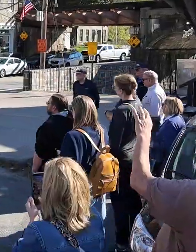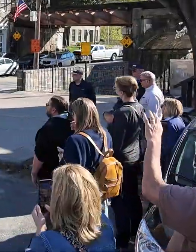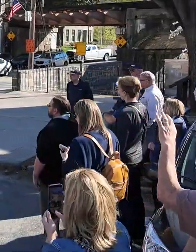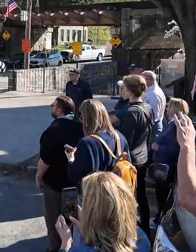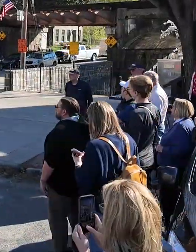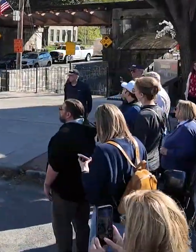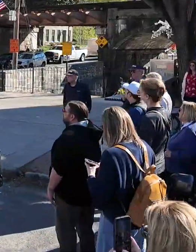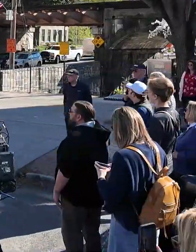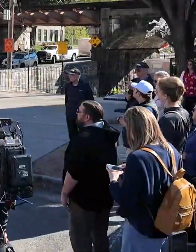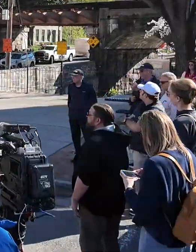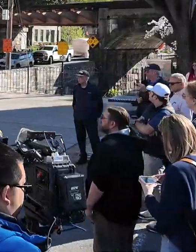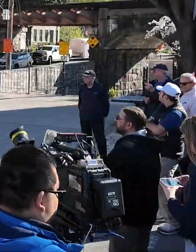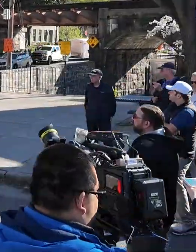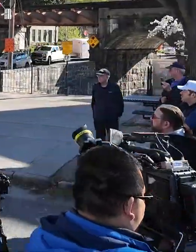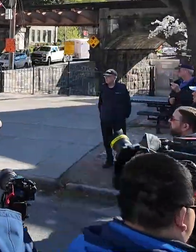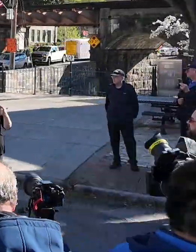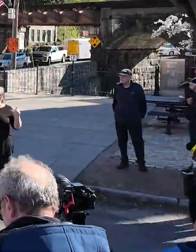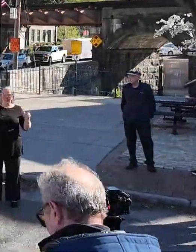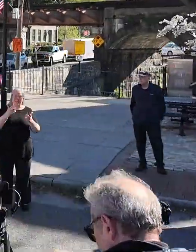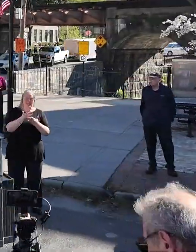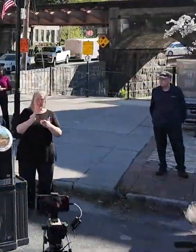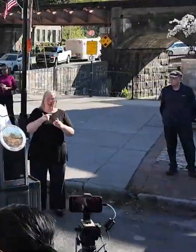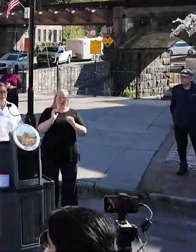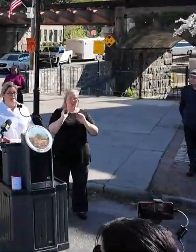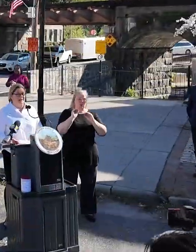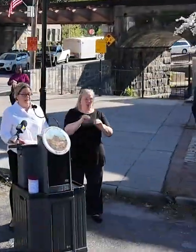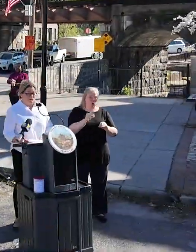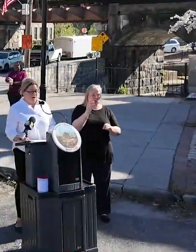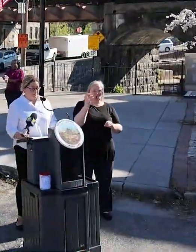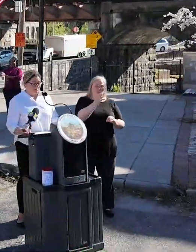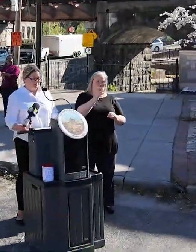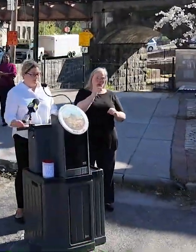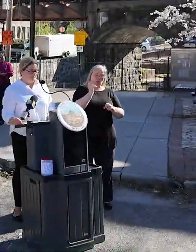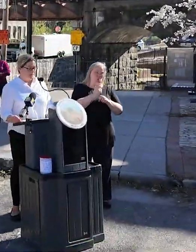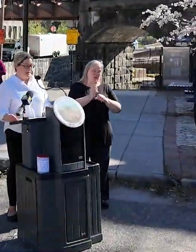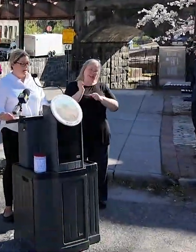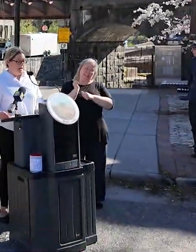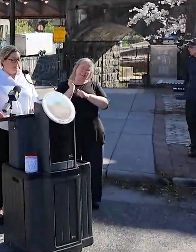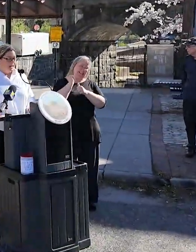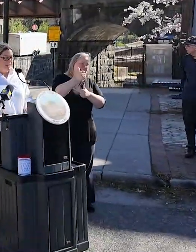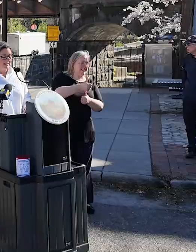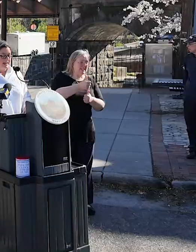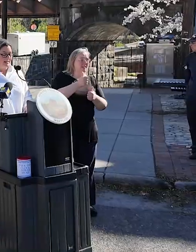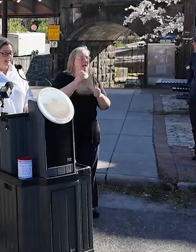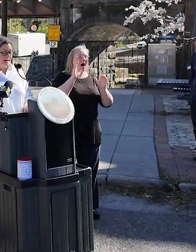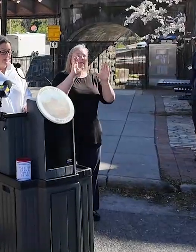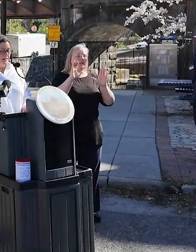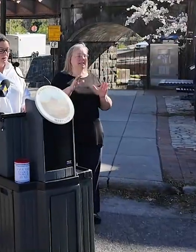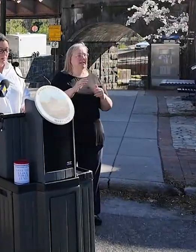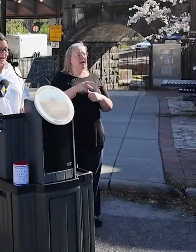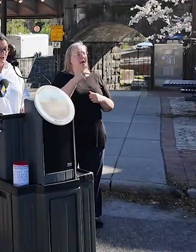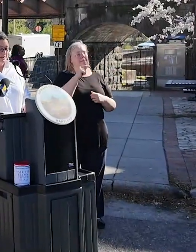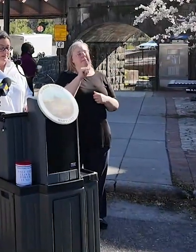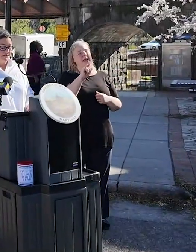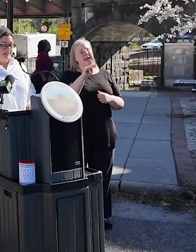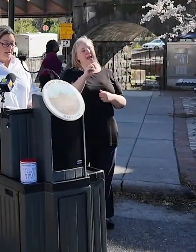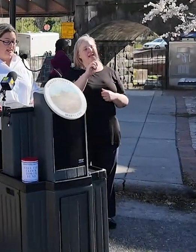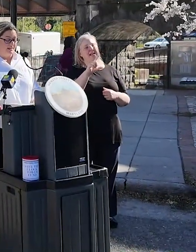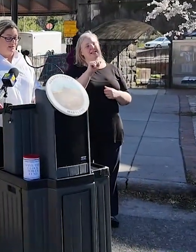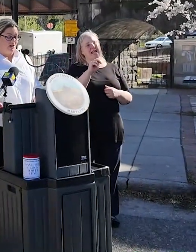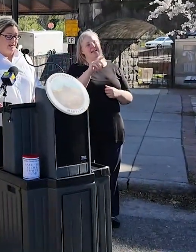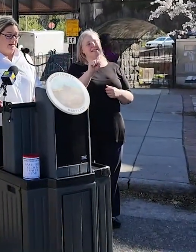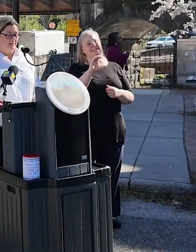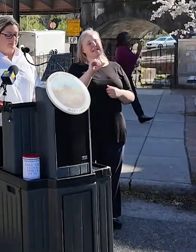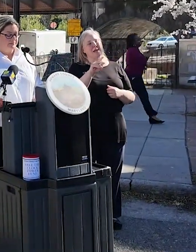beast and actually installed it. It was quite the feat, and they did an amazing job. Payne Landscaping, who actually